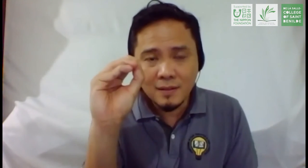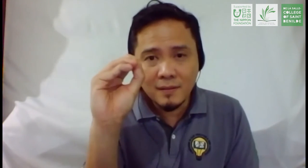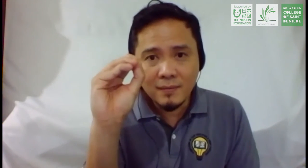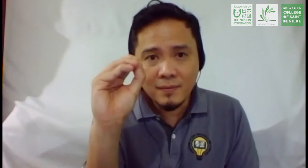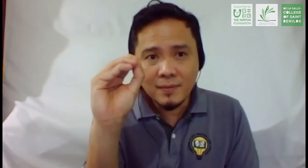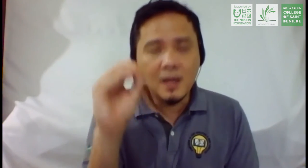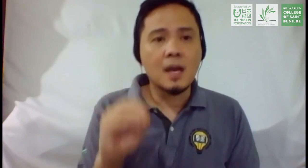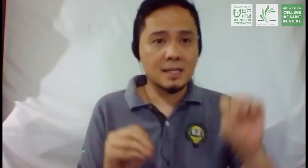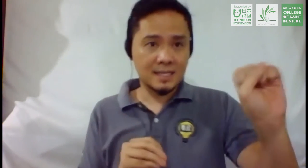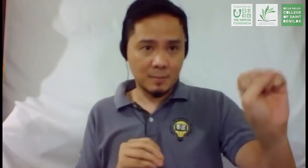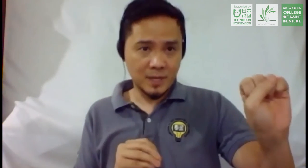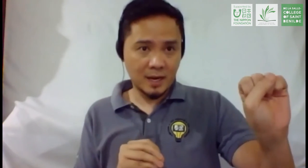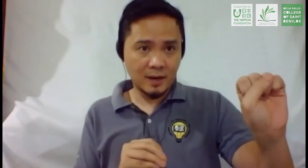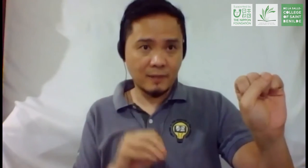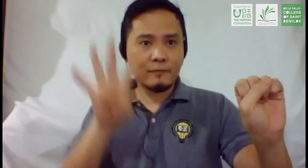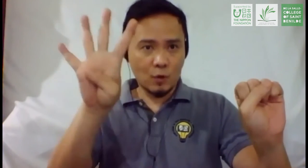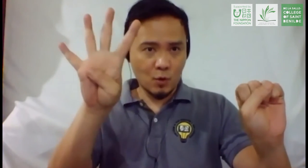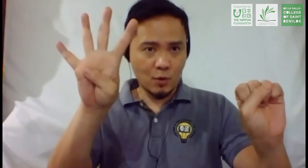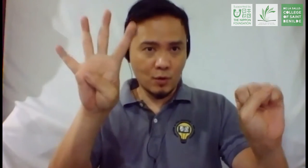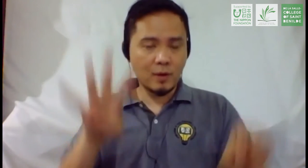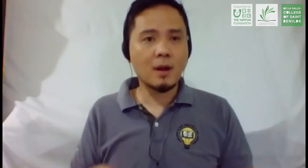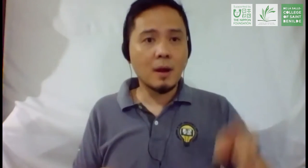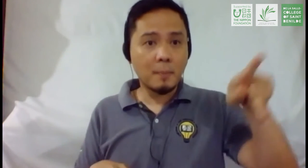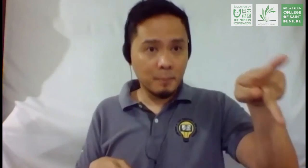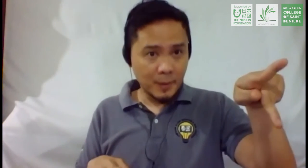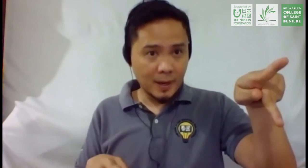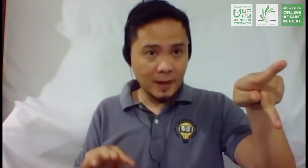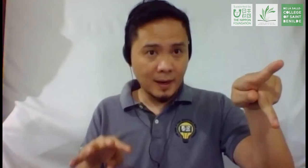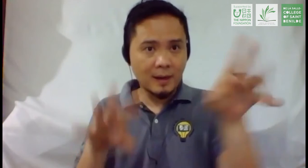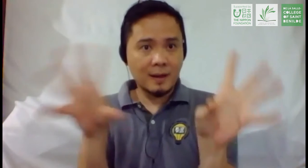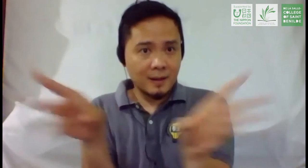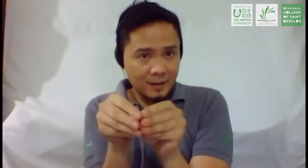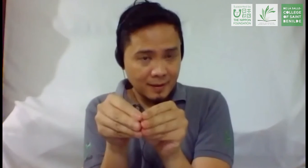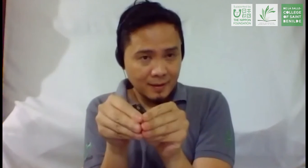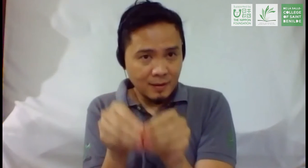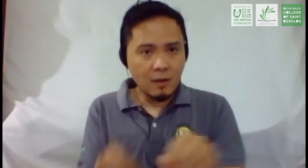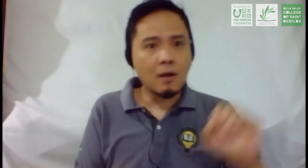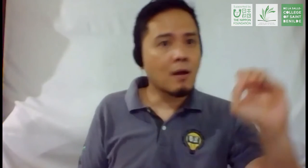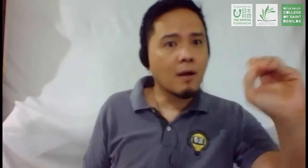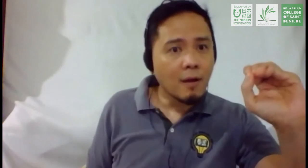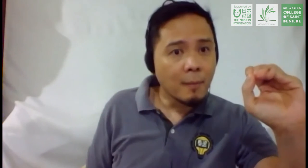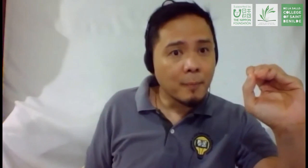Subject is 4, predicate is together. What is the object?